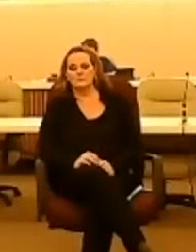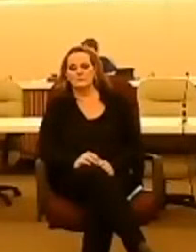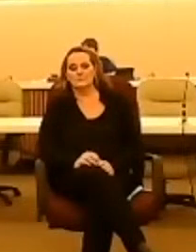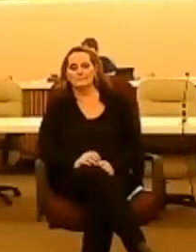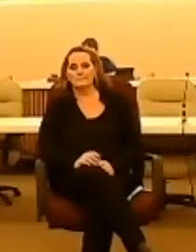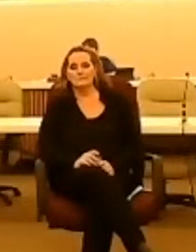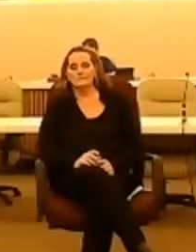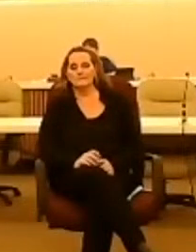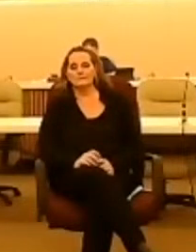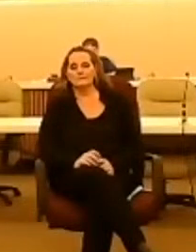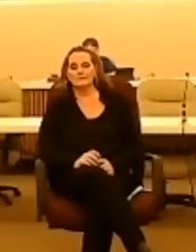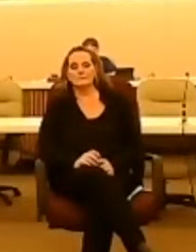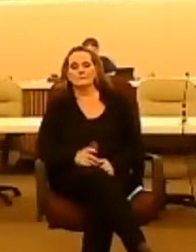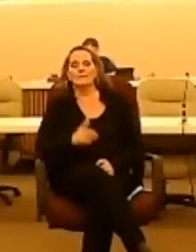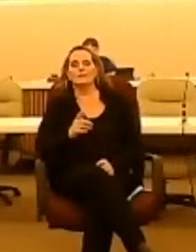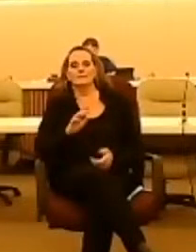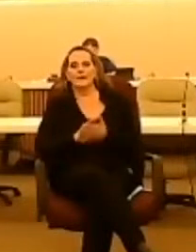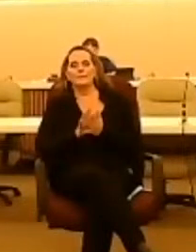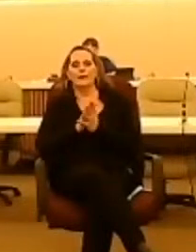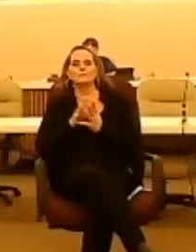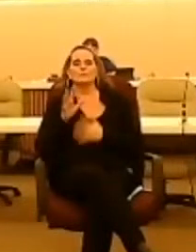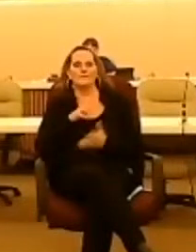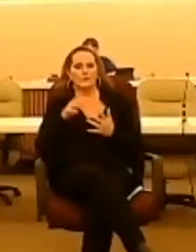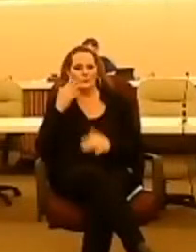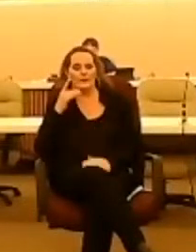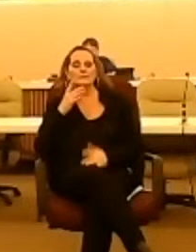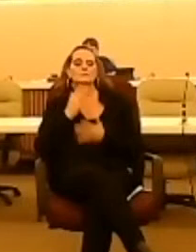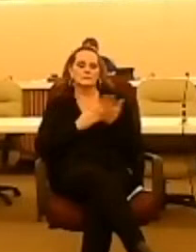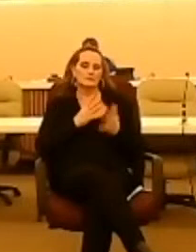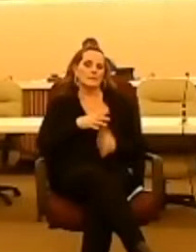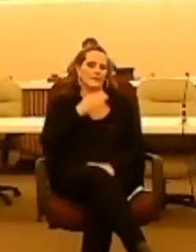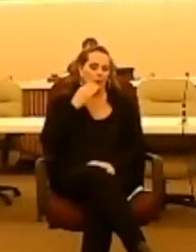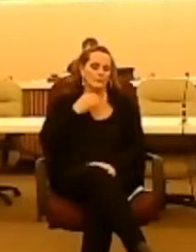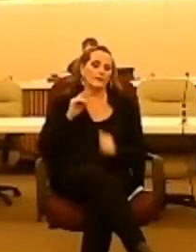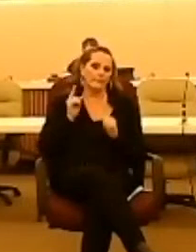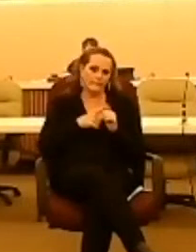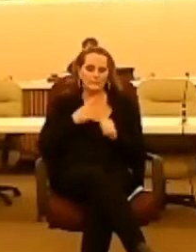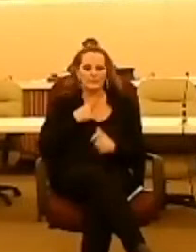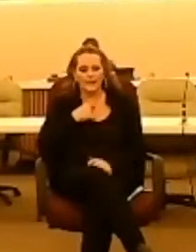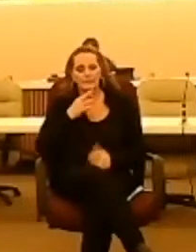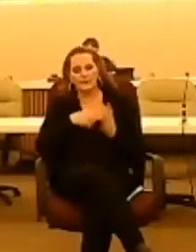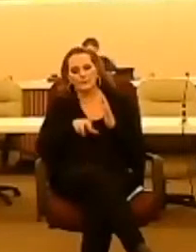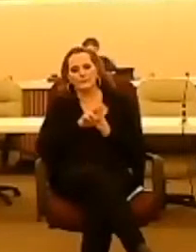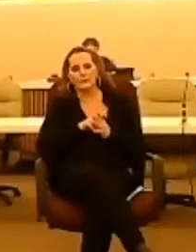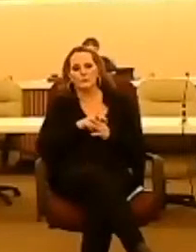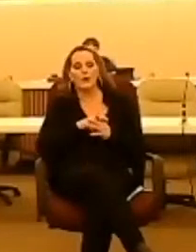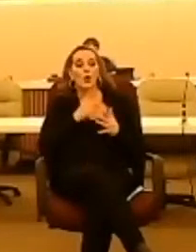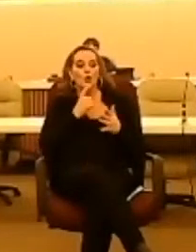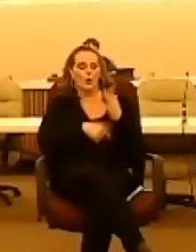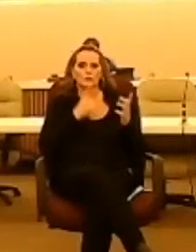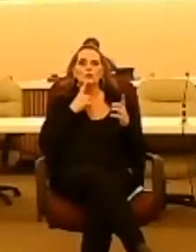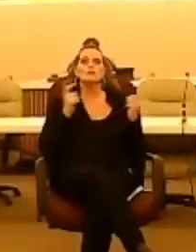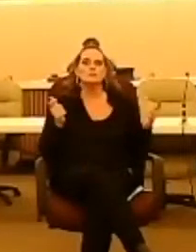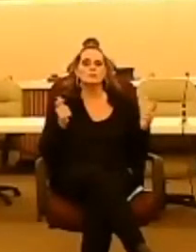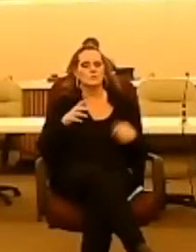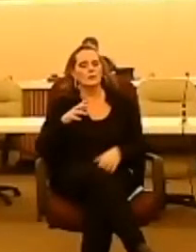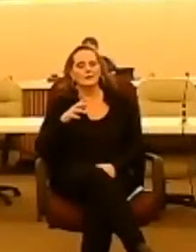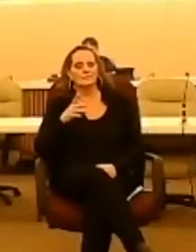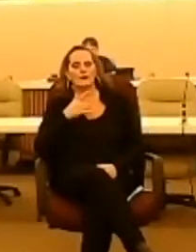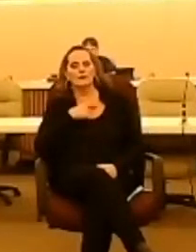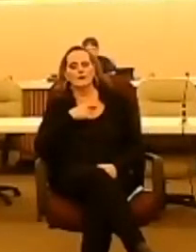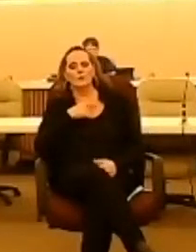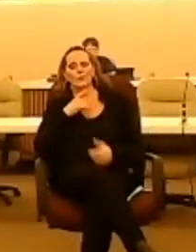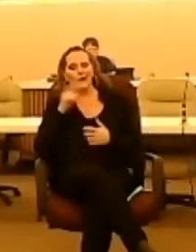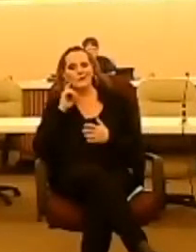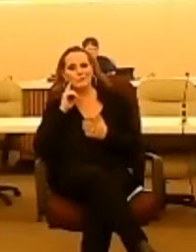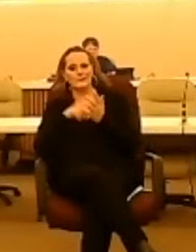definitive. It gets confusing because some of the homes, of course, the first one I looked at, it was a really big charge until I realized it was what I was looking